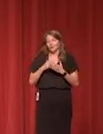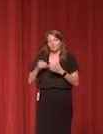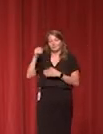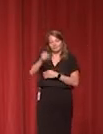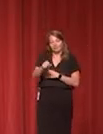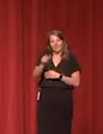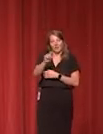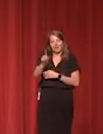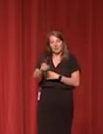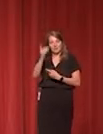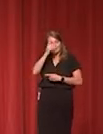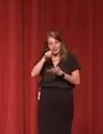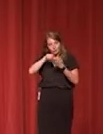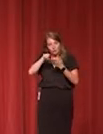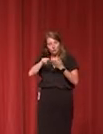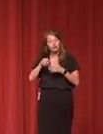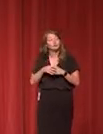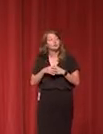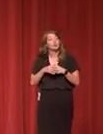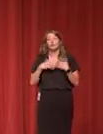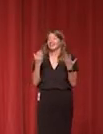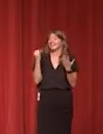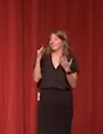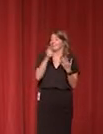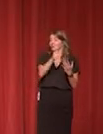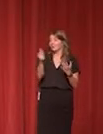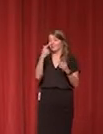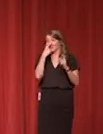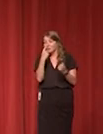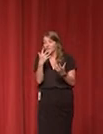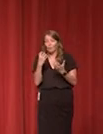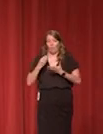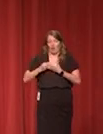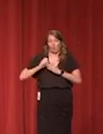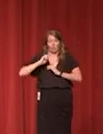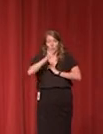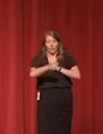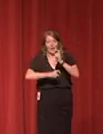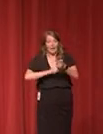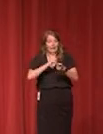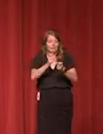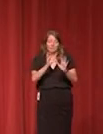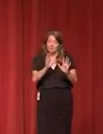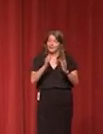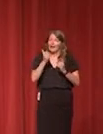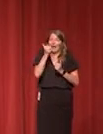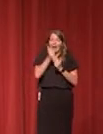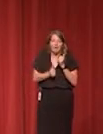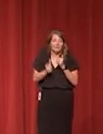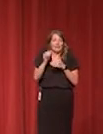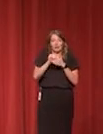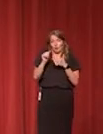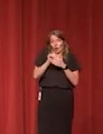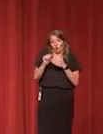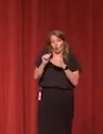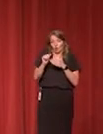Disease. If anyone of you are interested in donating to the program, every dollar that we get